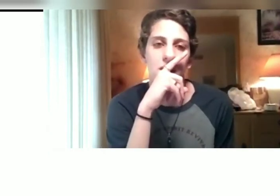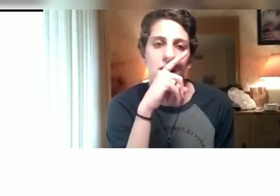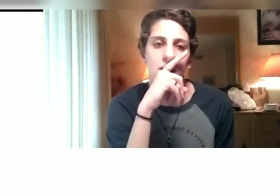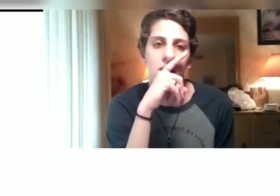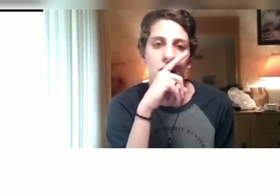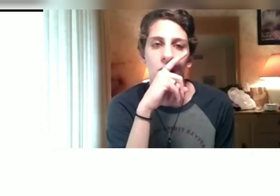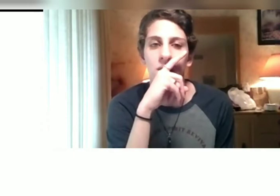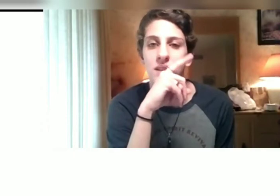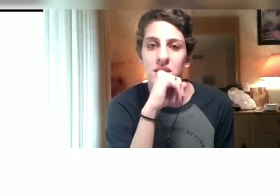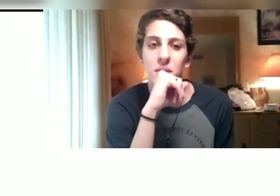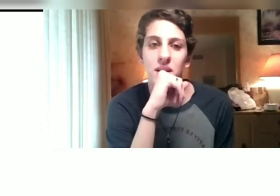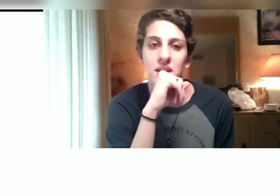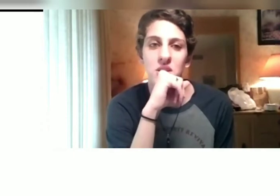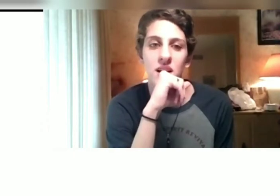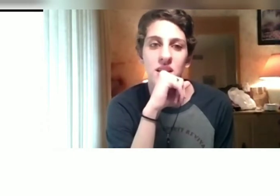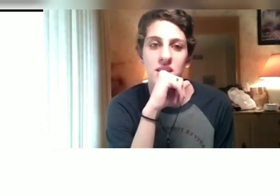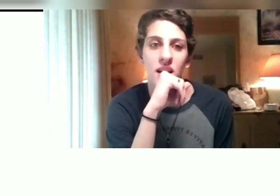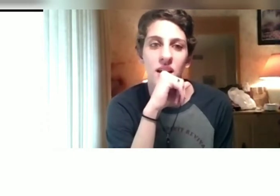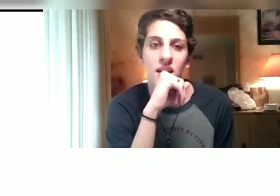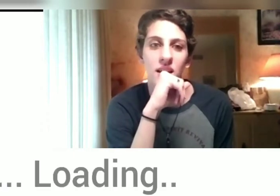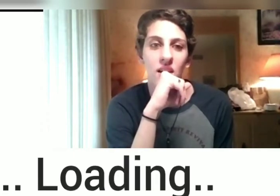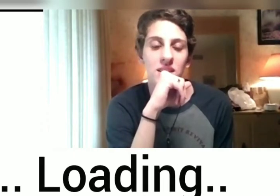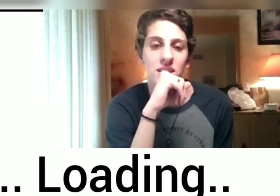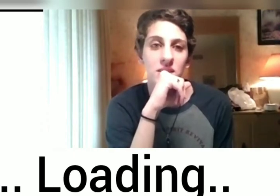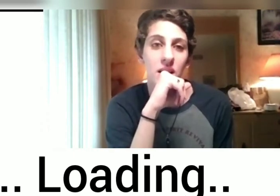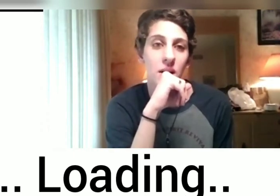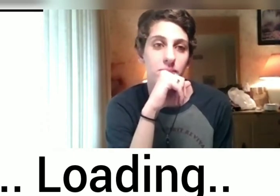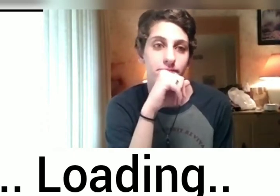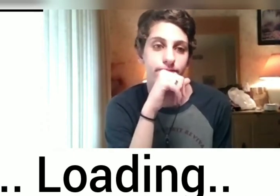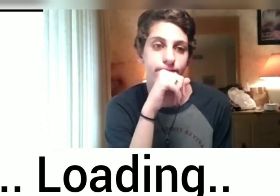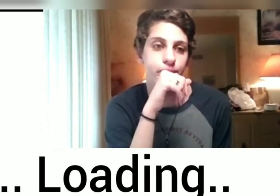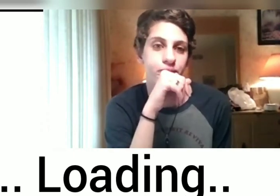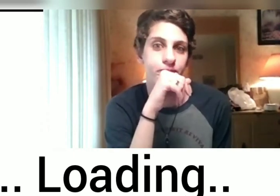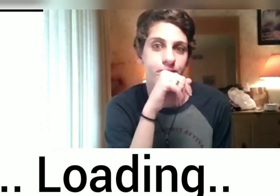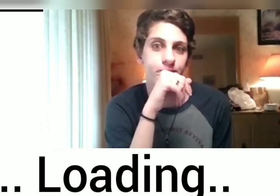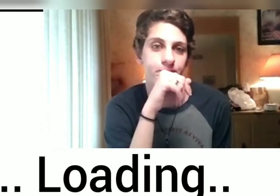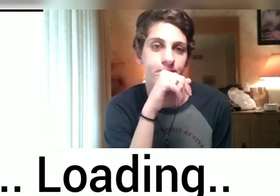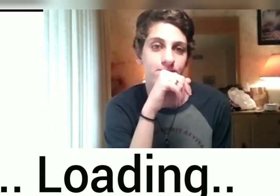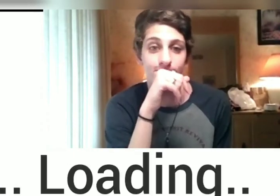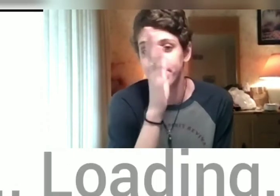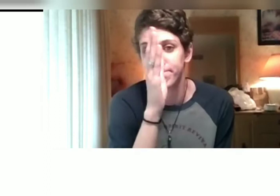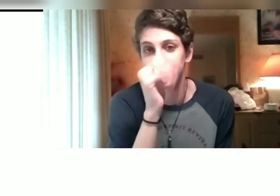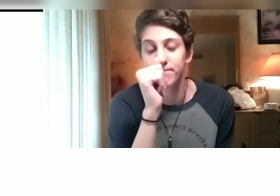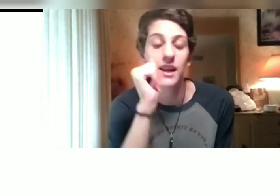There was another concept I wanted to teach you guys and I lost it. So,